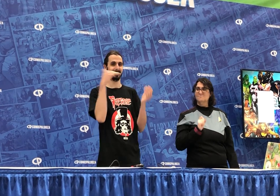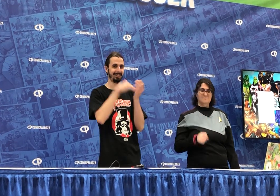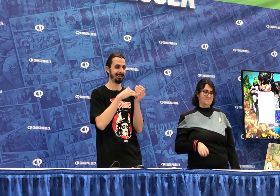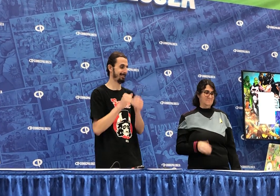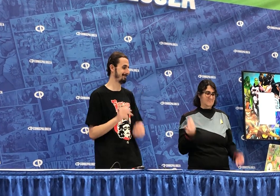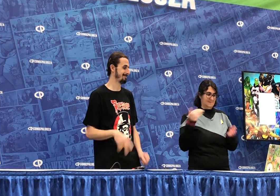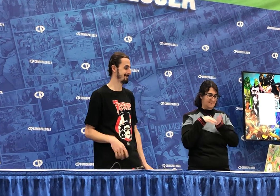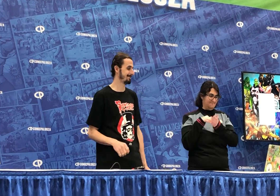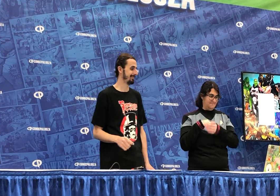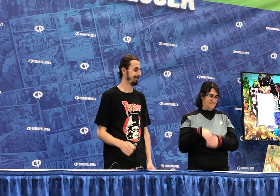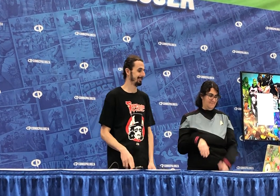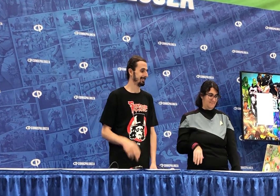Riddler. All right, let's do those again.